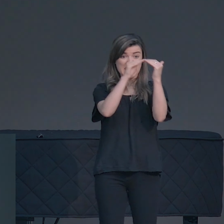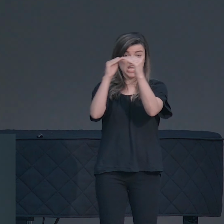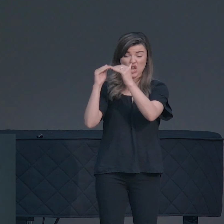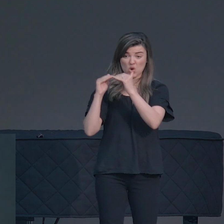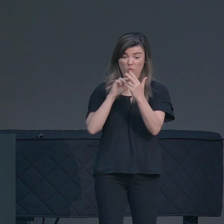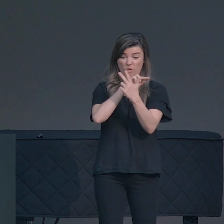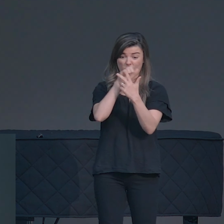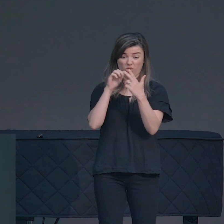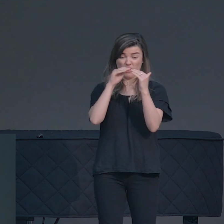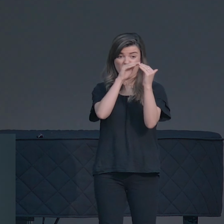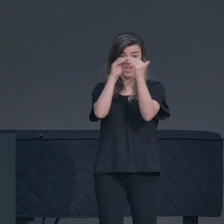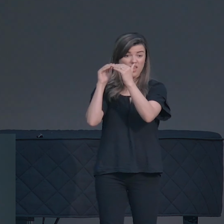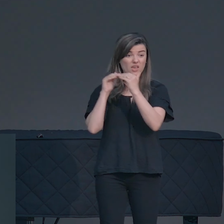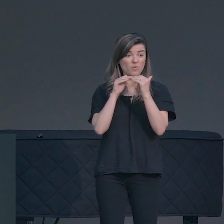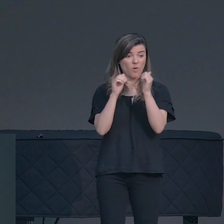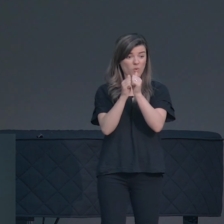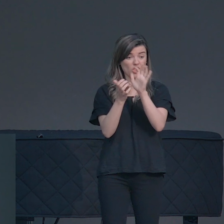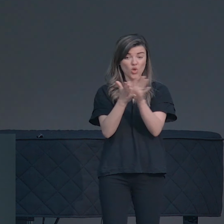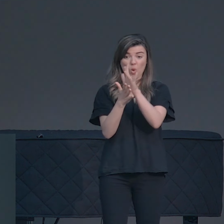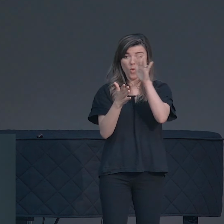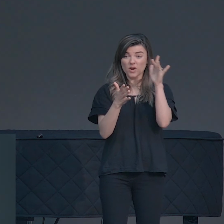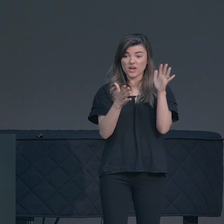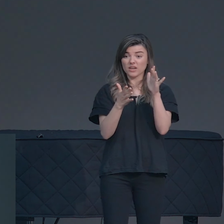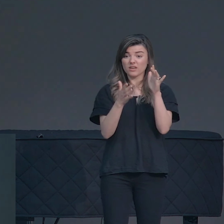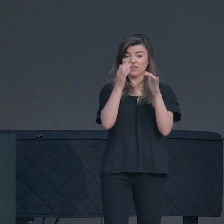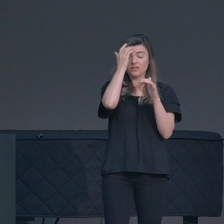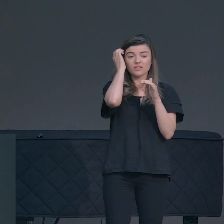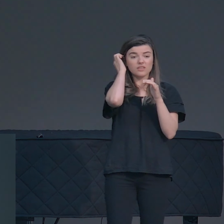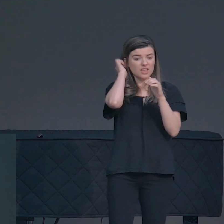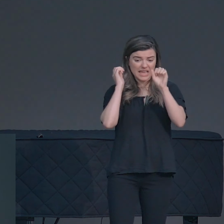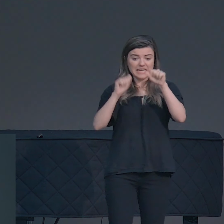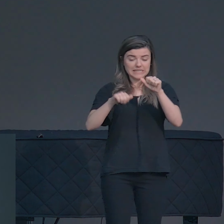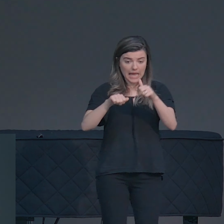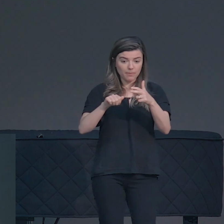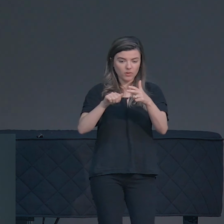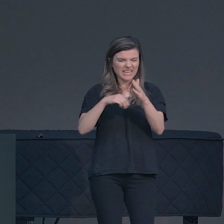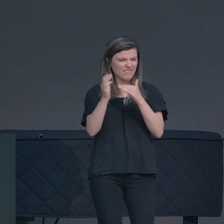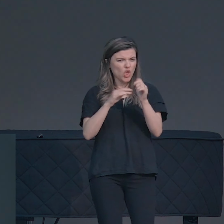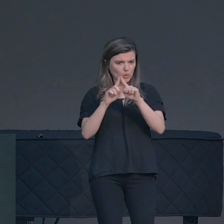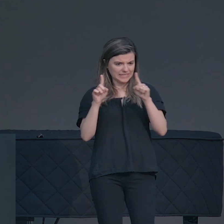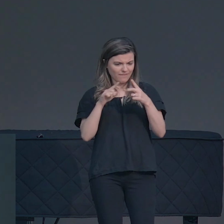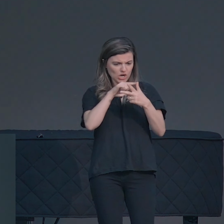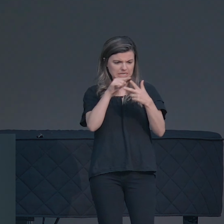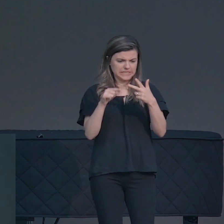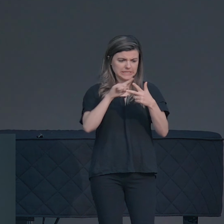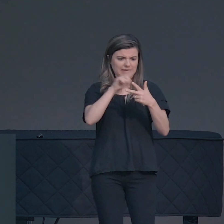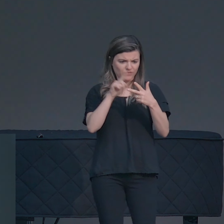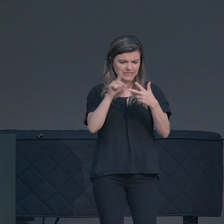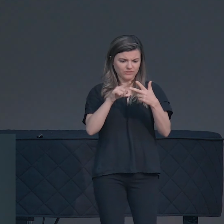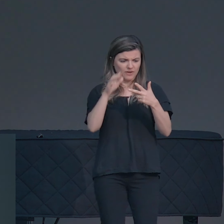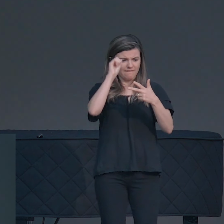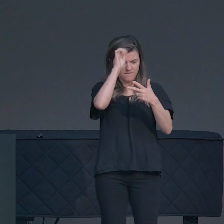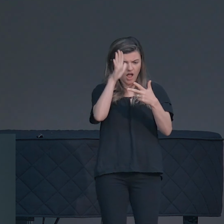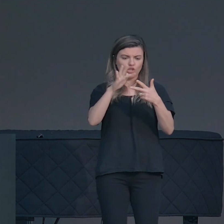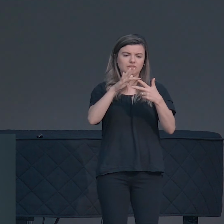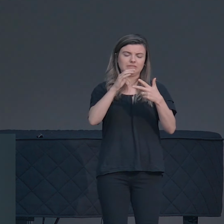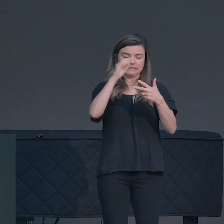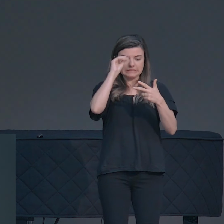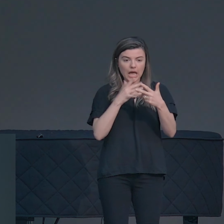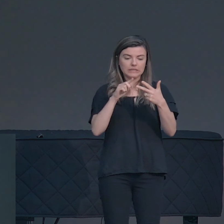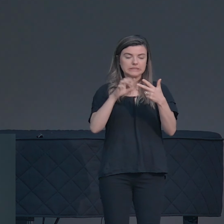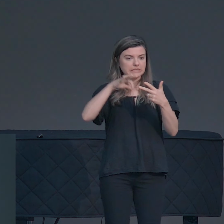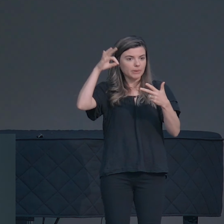and glory, is able, in its distinction between Father, Son, and Spirit, to